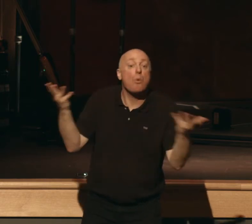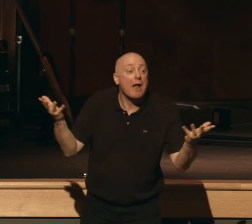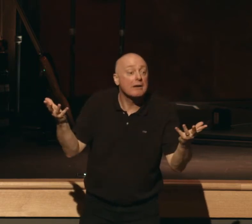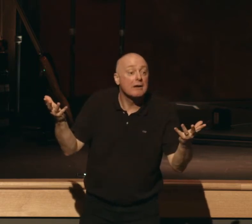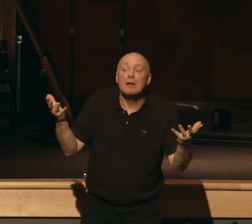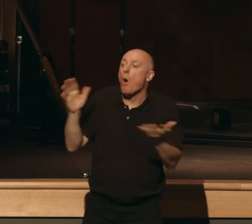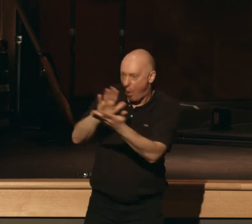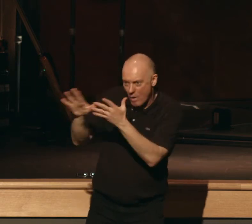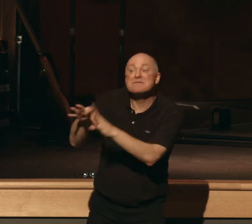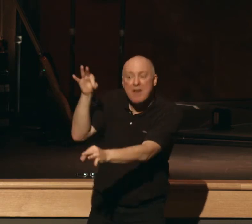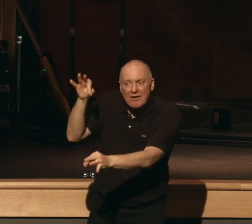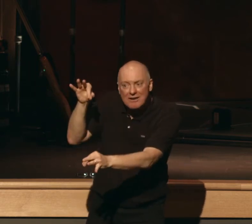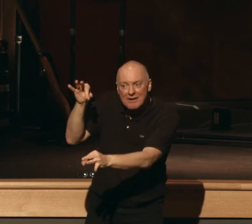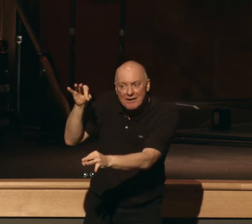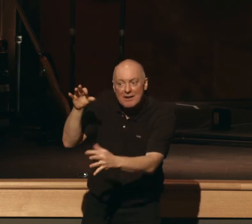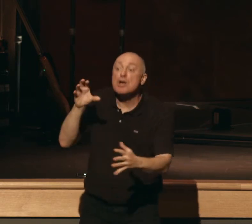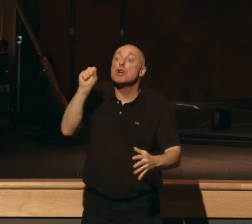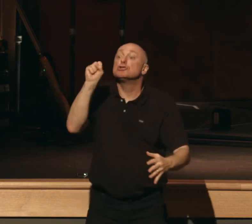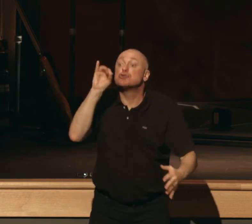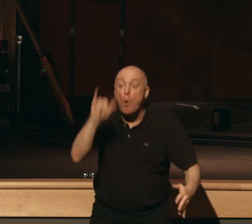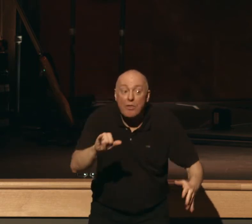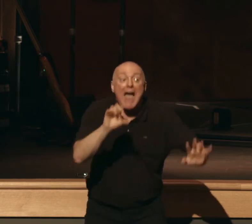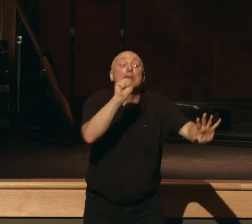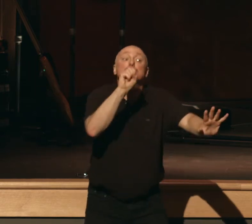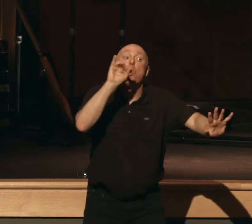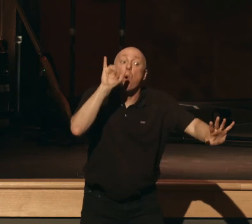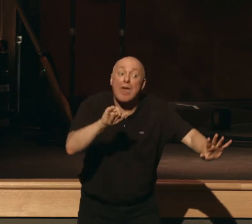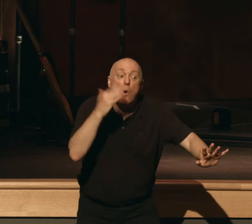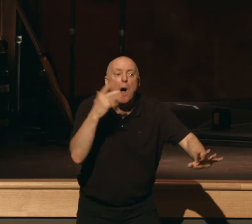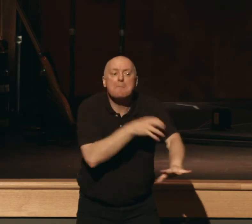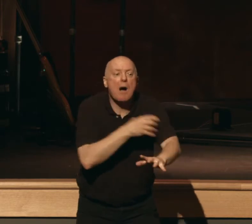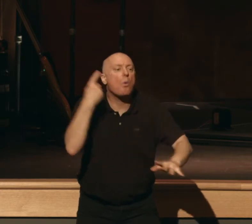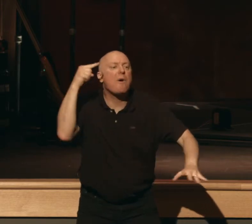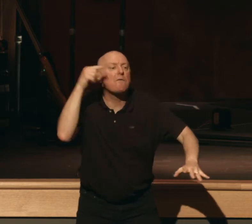of power, who is the Holy Spirit, so that, here's the result of